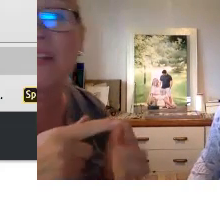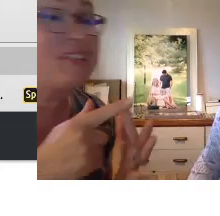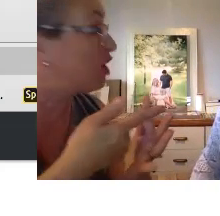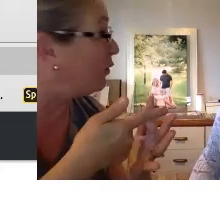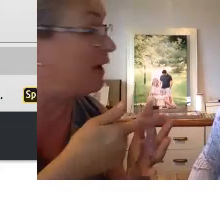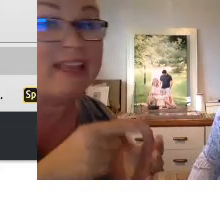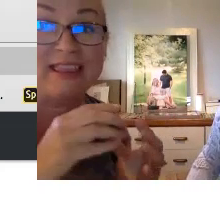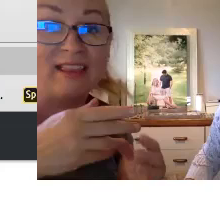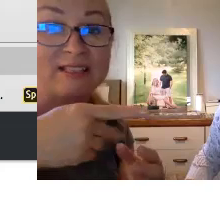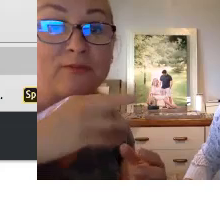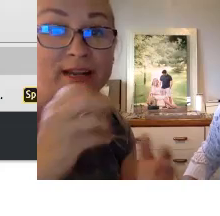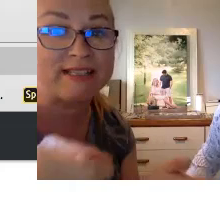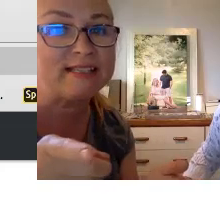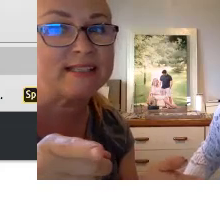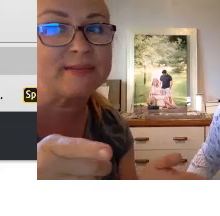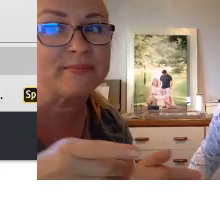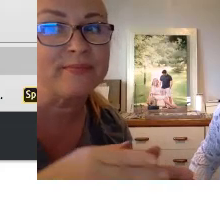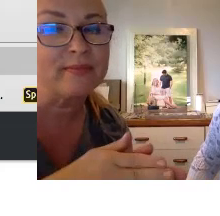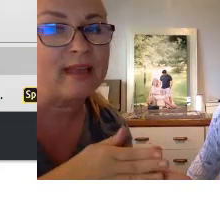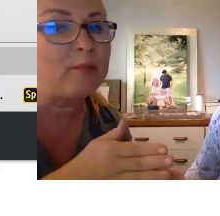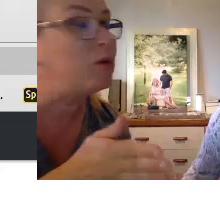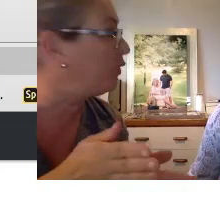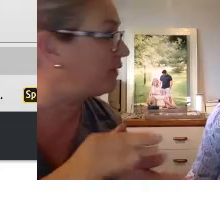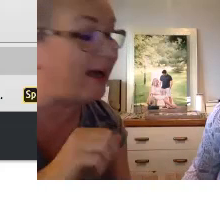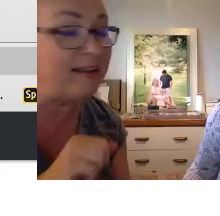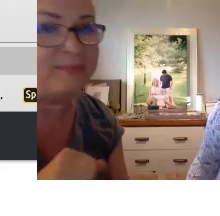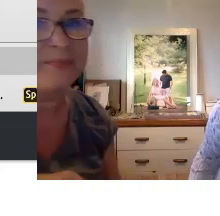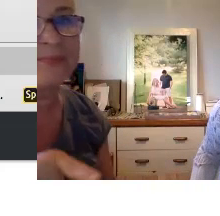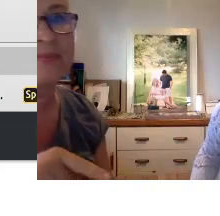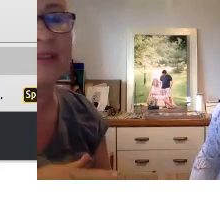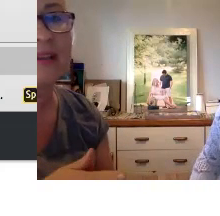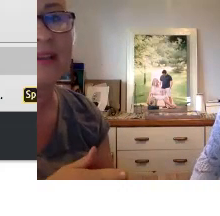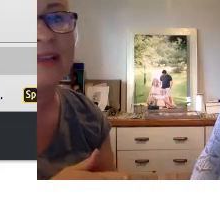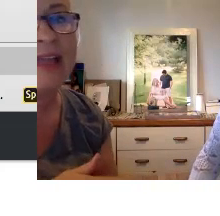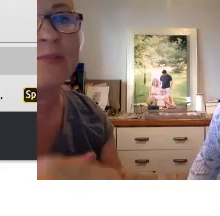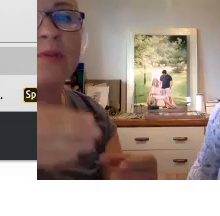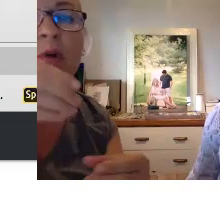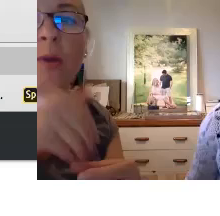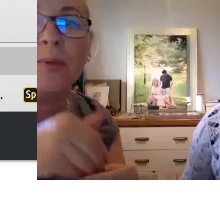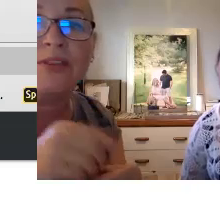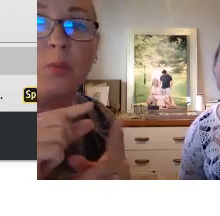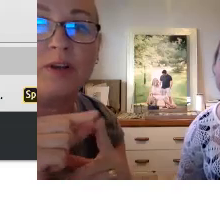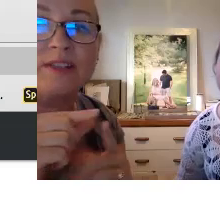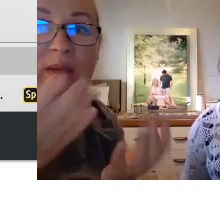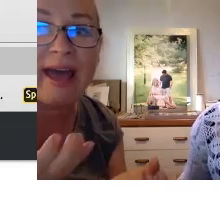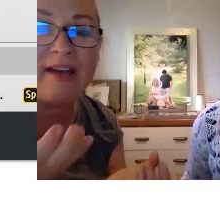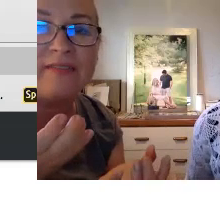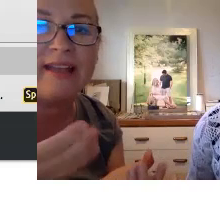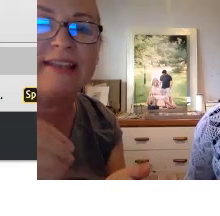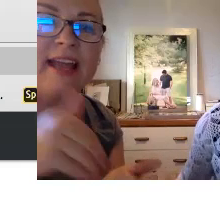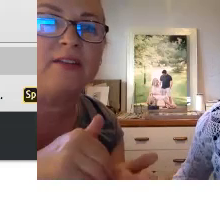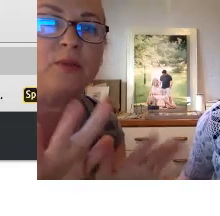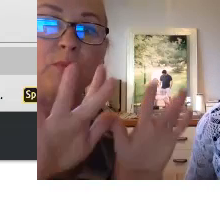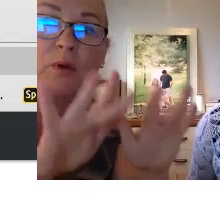Okay, so we're going to start with some phrases and we'll go through that. And we'll incorporate the words that you have.